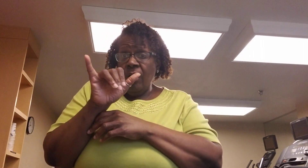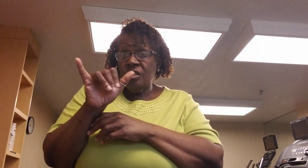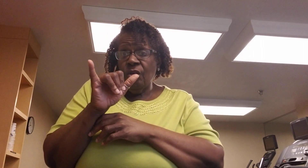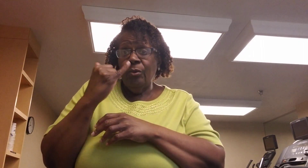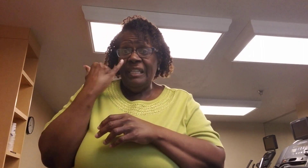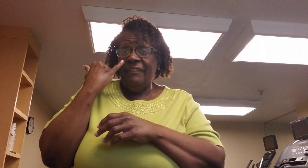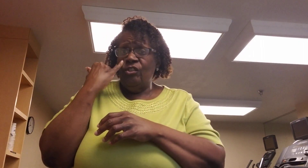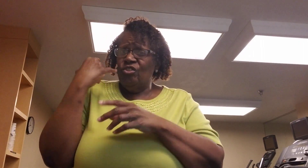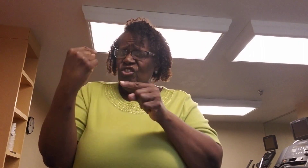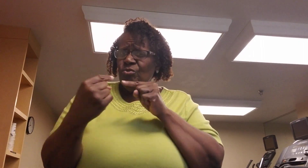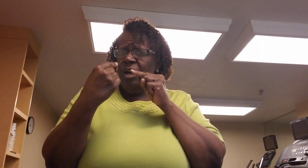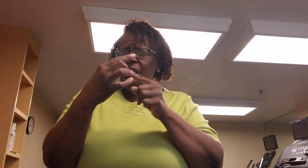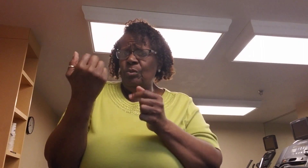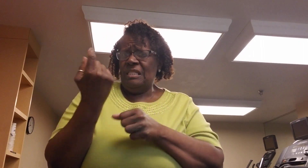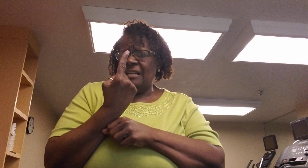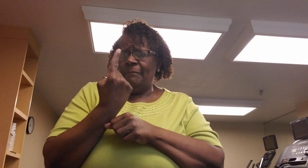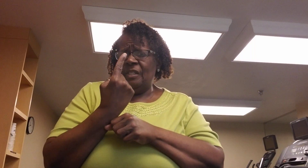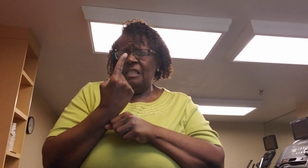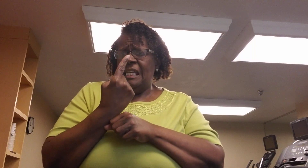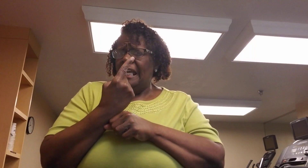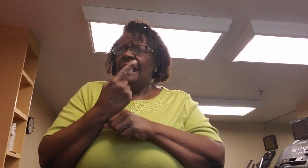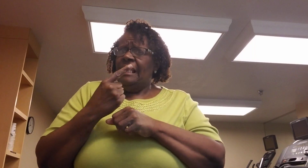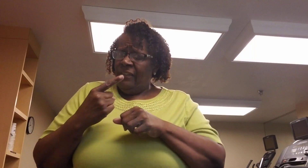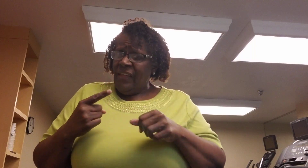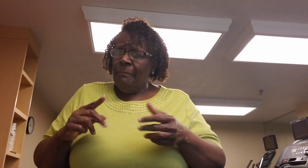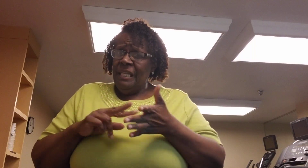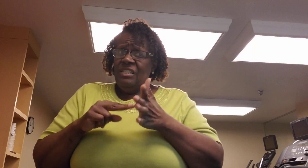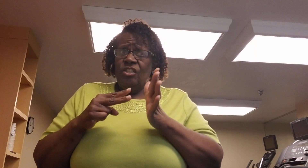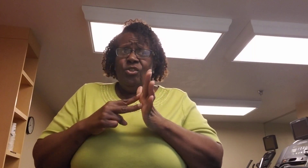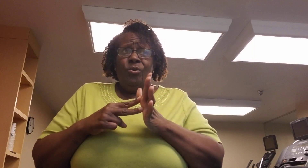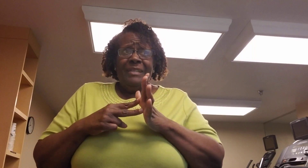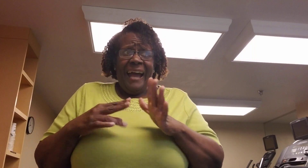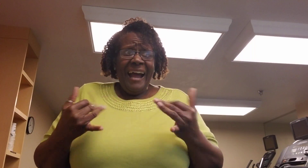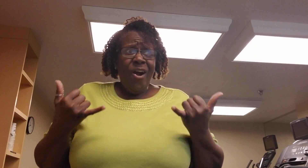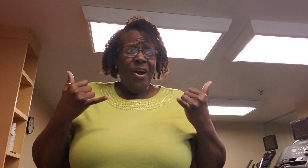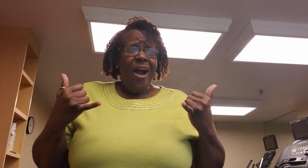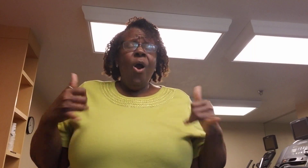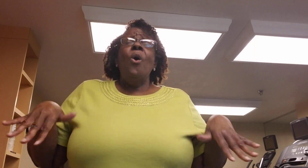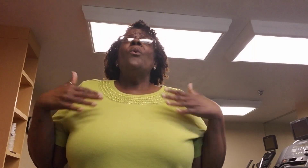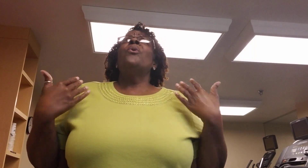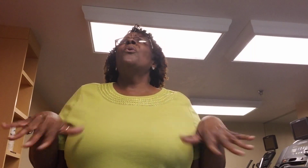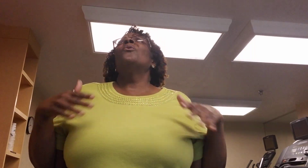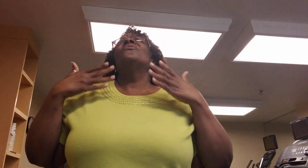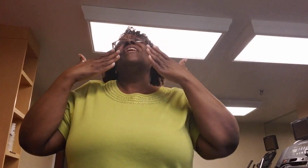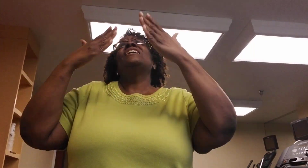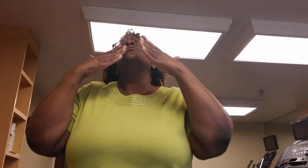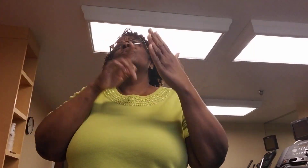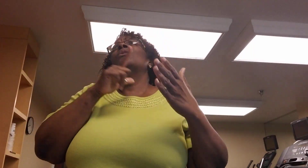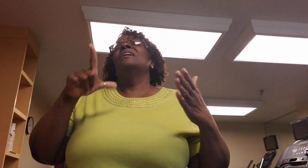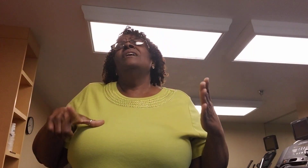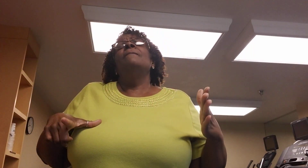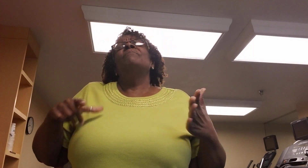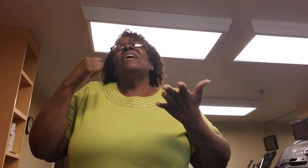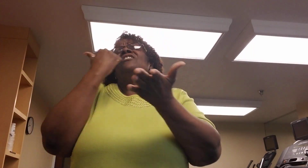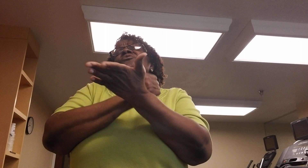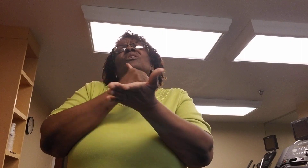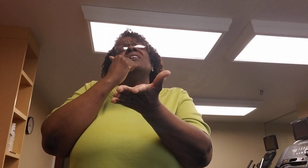also if you're struggling with something, that means, you know, now, thank you, Lord, that drug,